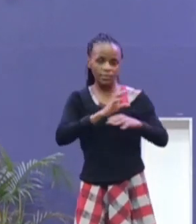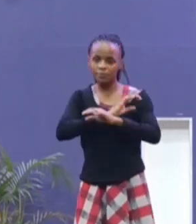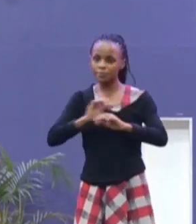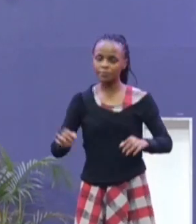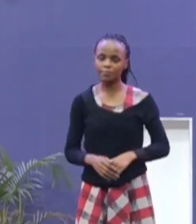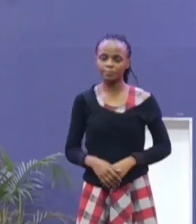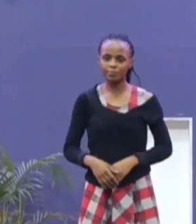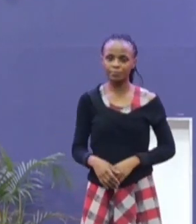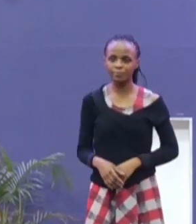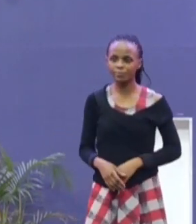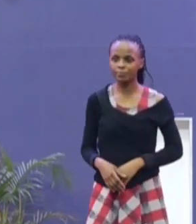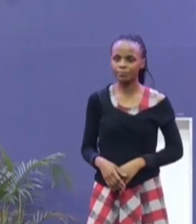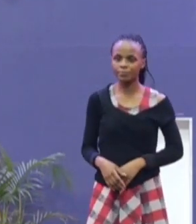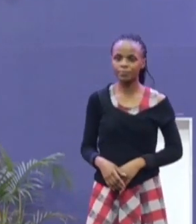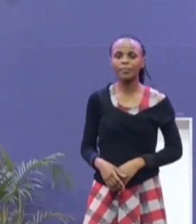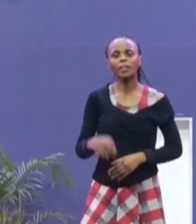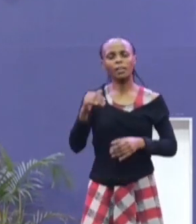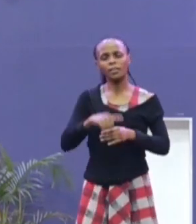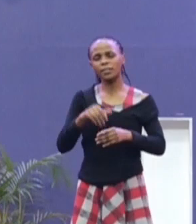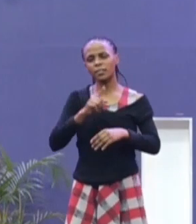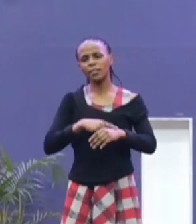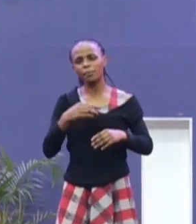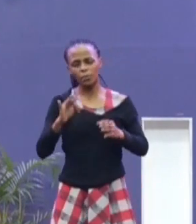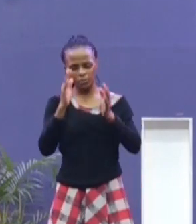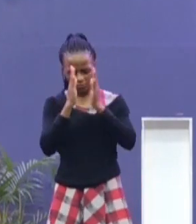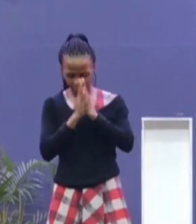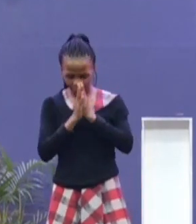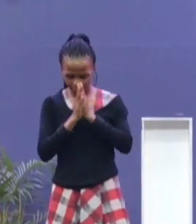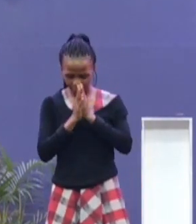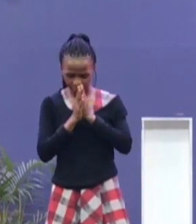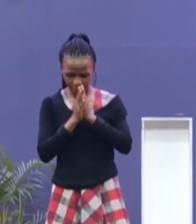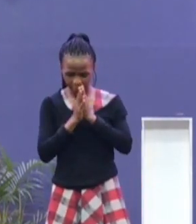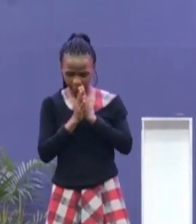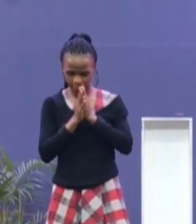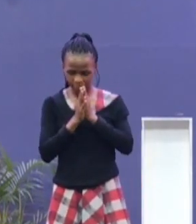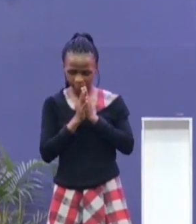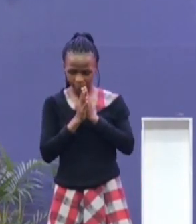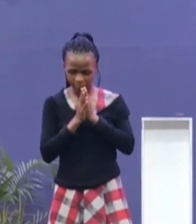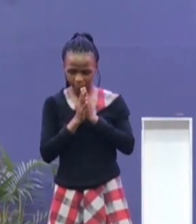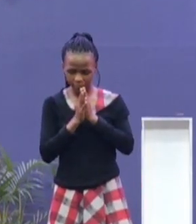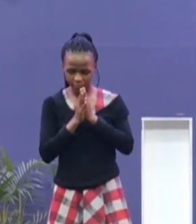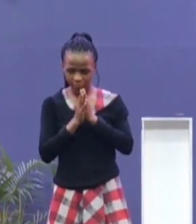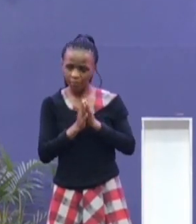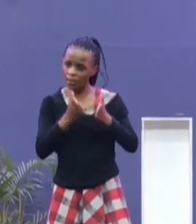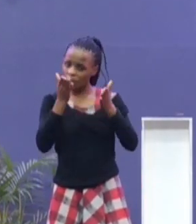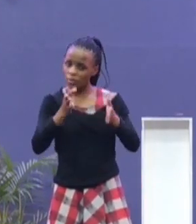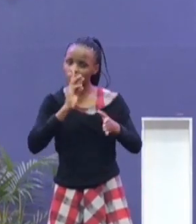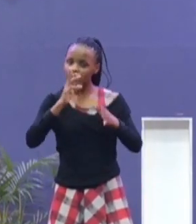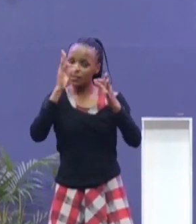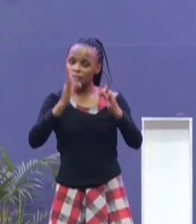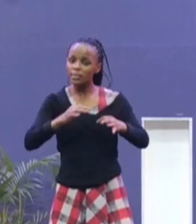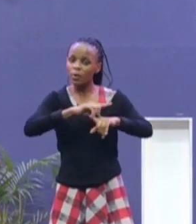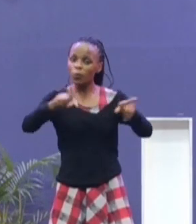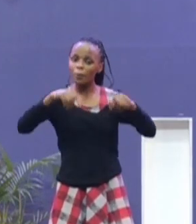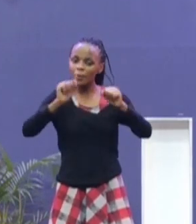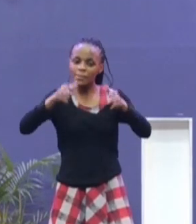mu famire eyo. So in times of prayer, mu biseera ebyokusaba, those are things we need to look at when the